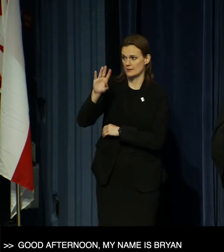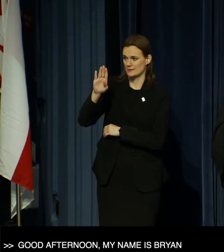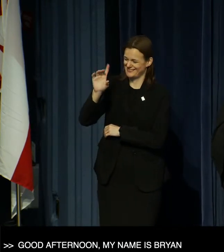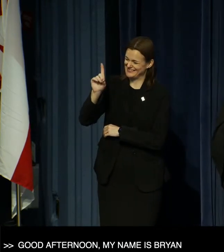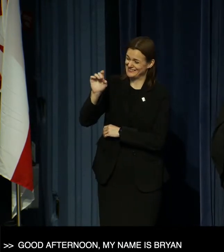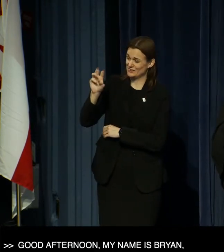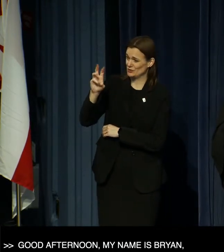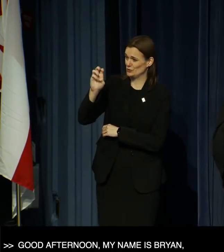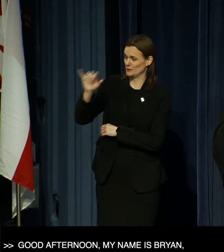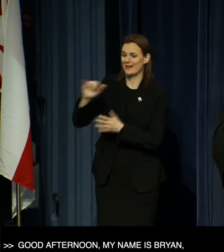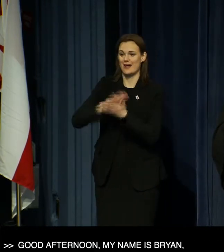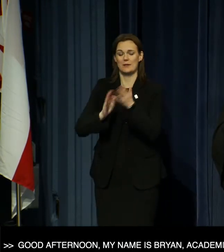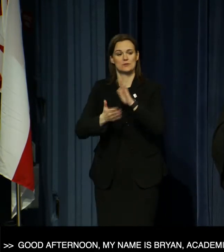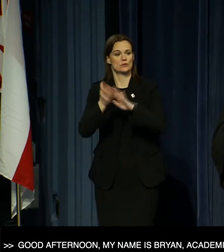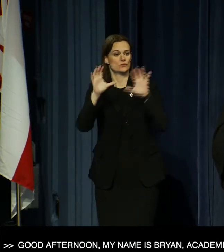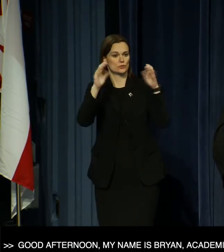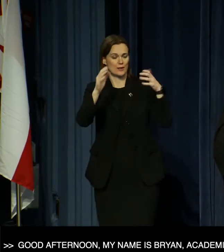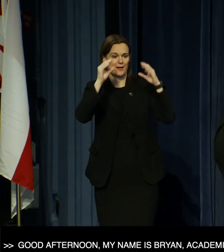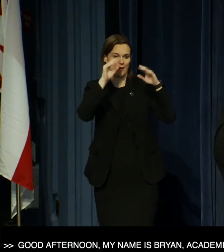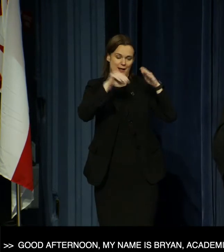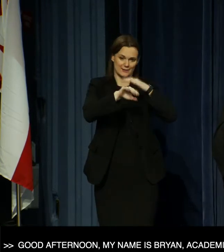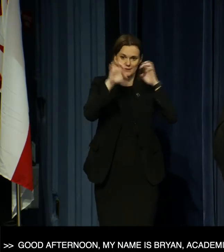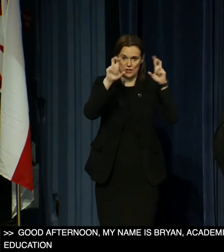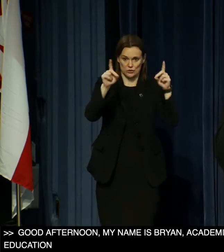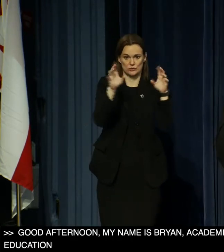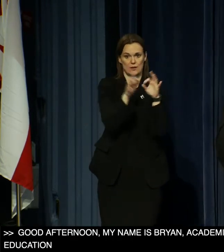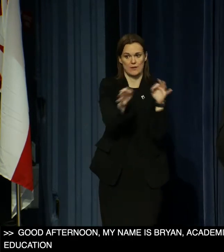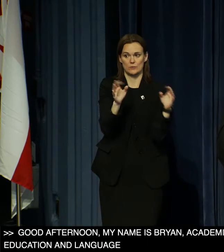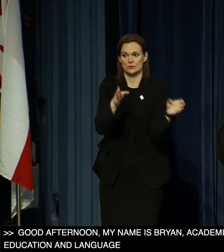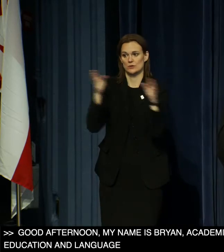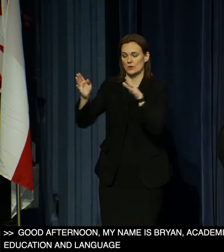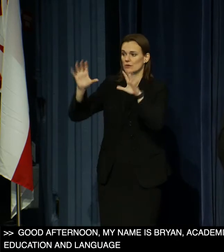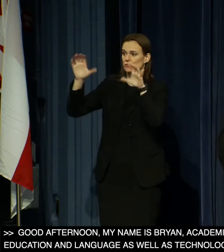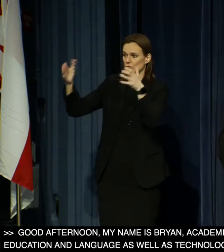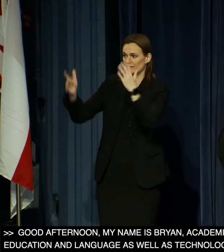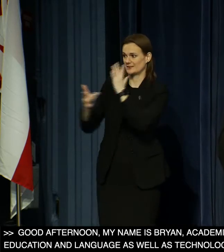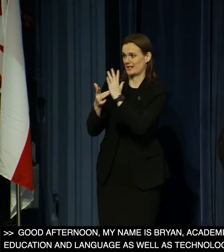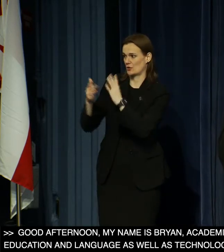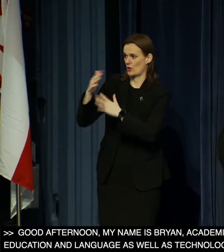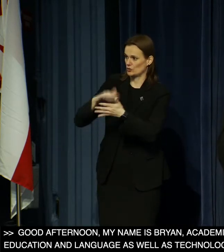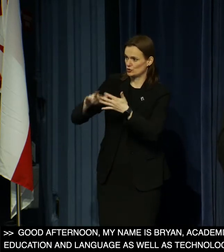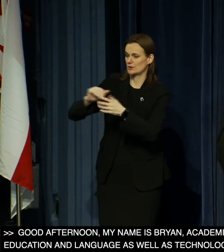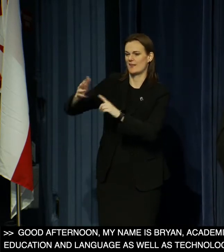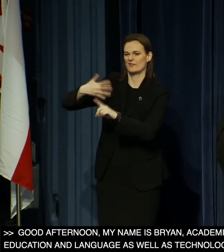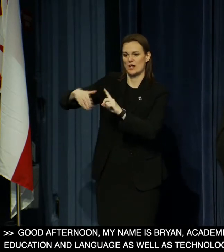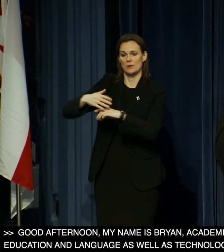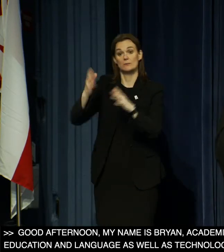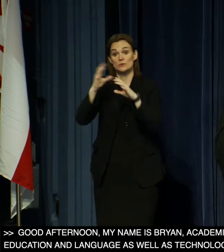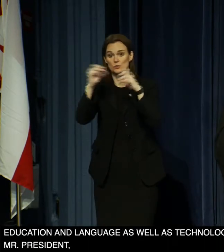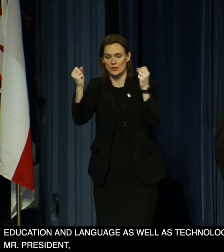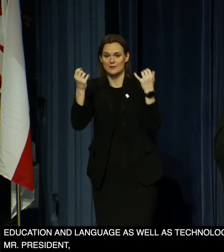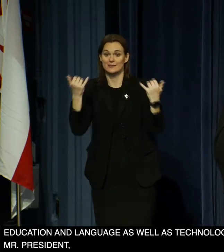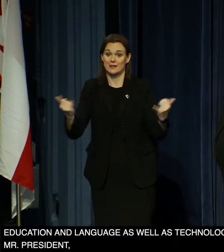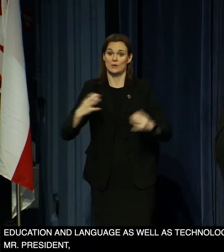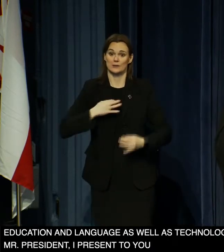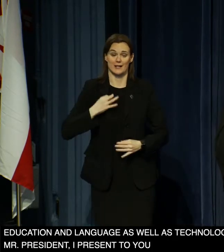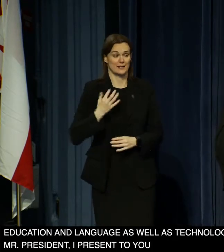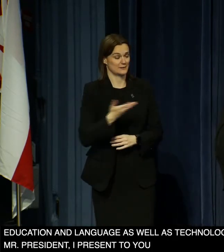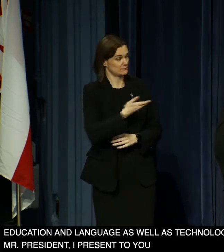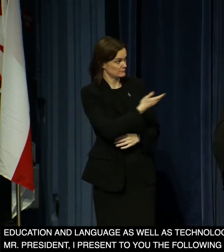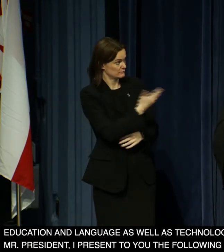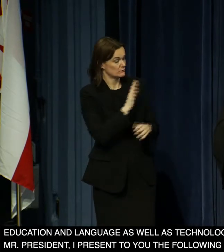So in conclusion, I simply want to say to our graduating class, congratulations. On behalf of